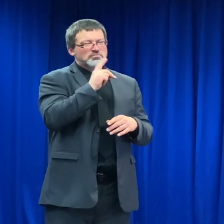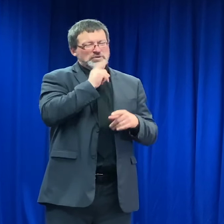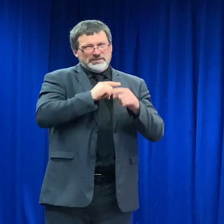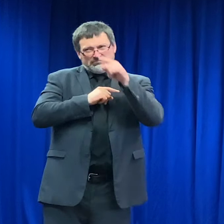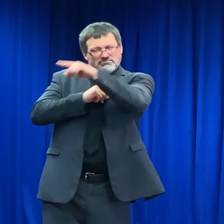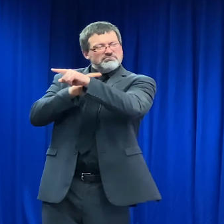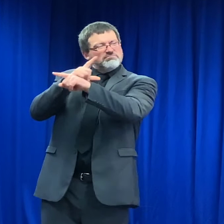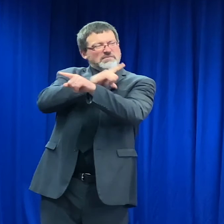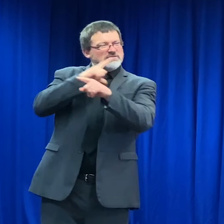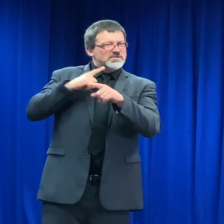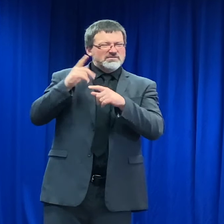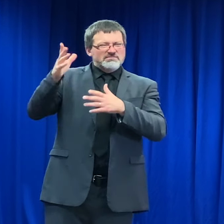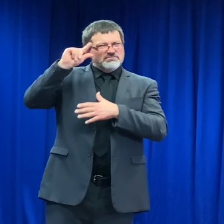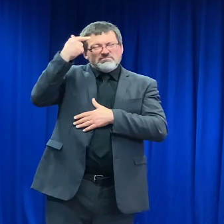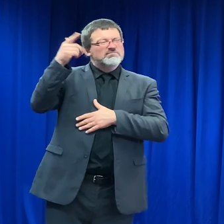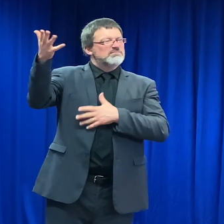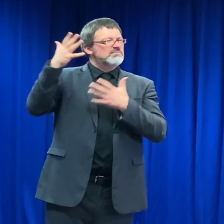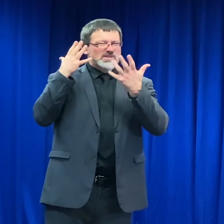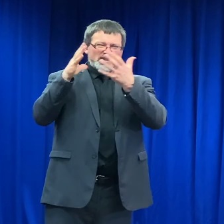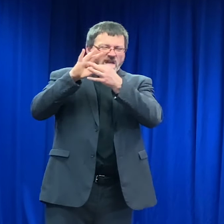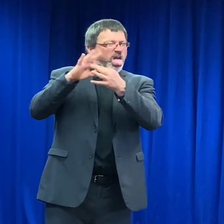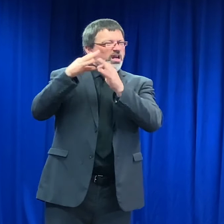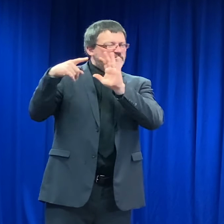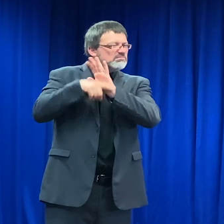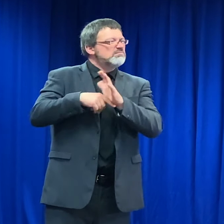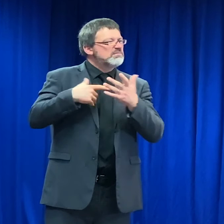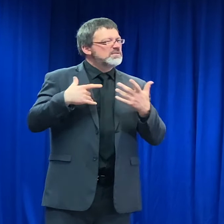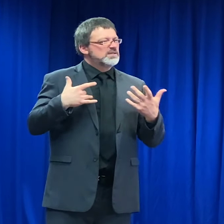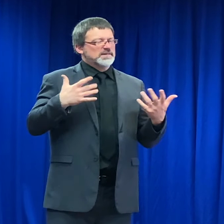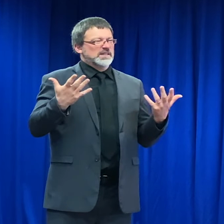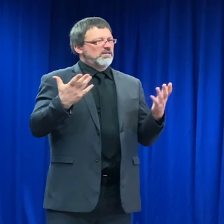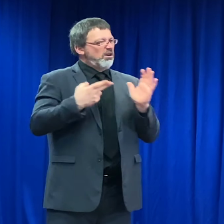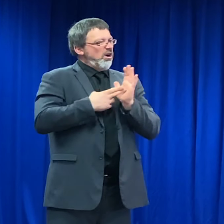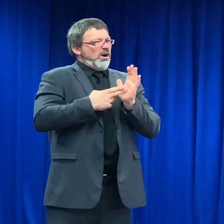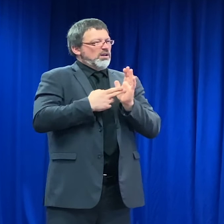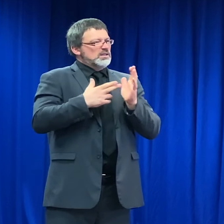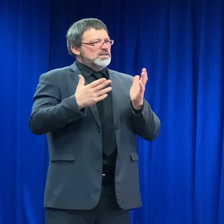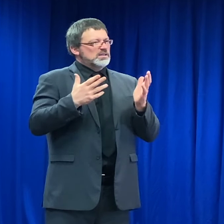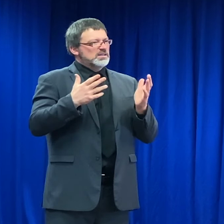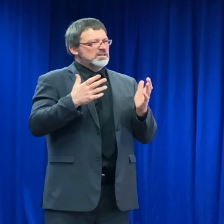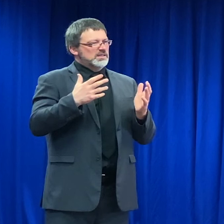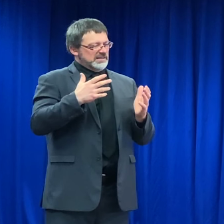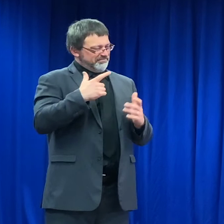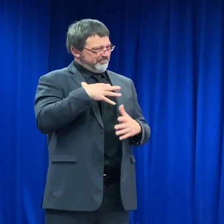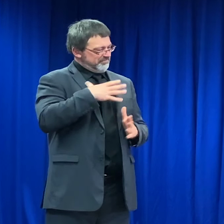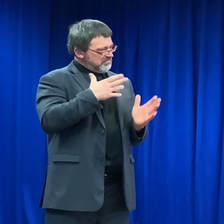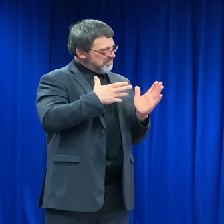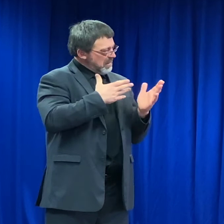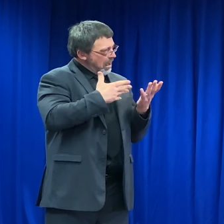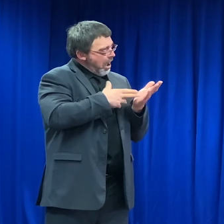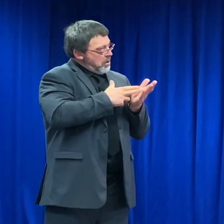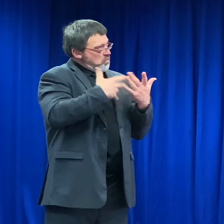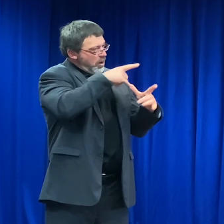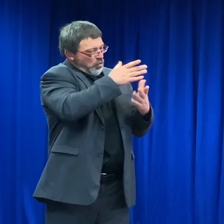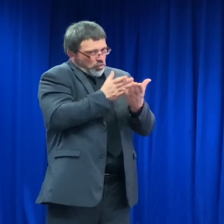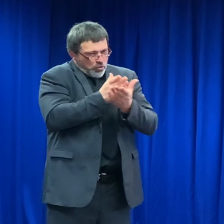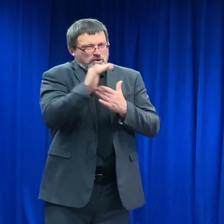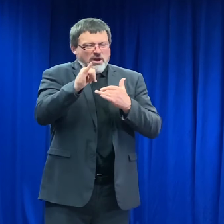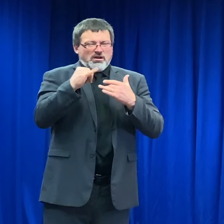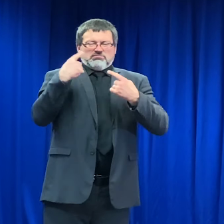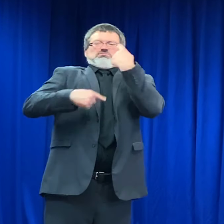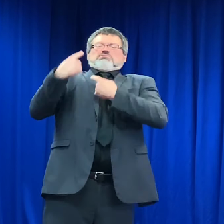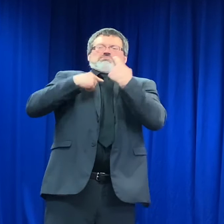to Ryan. I apologize, but I apologize to him. I said, I don't want to put you through that. That's never a good thing. That's terrible for an individual to